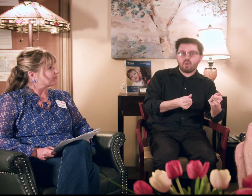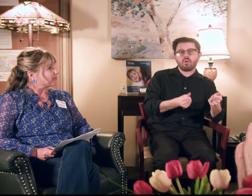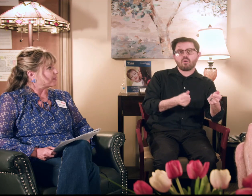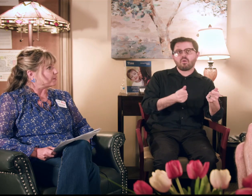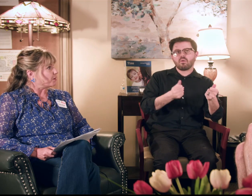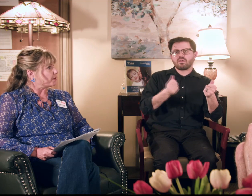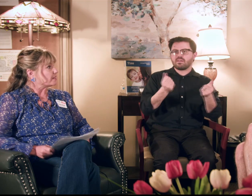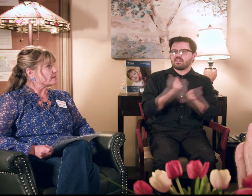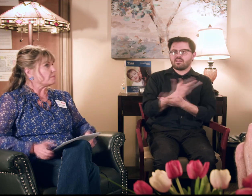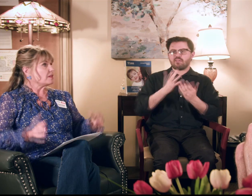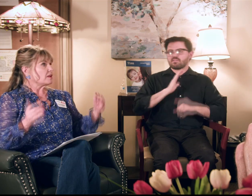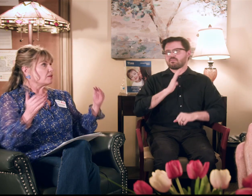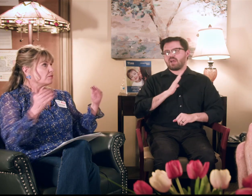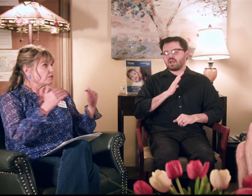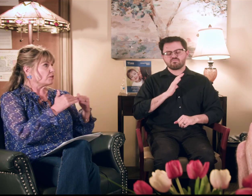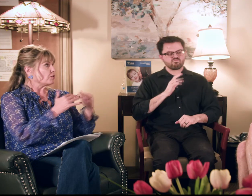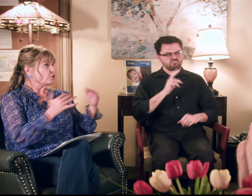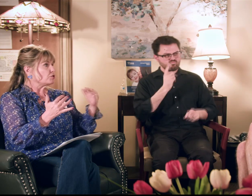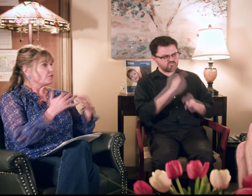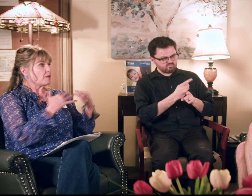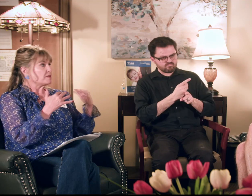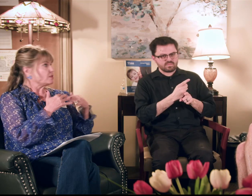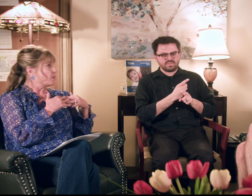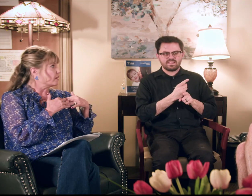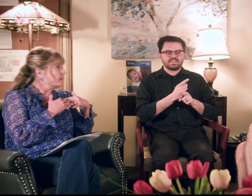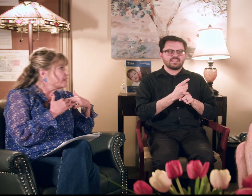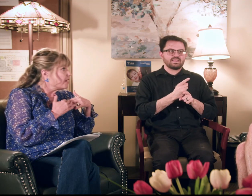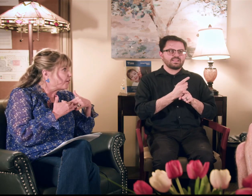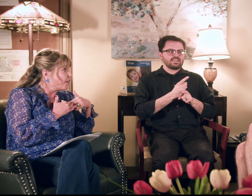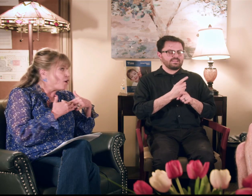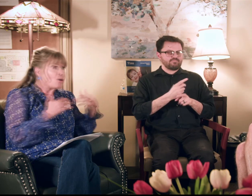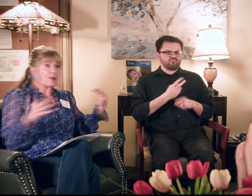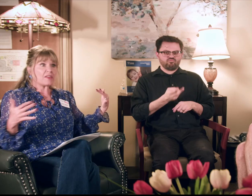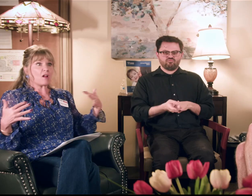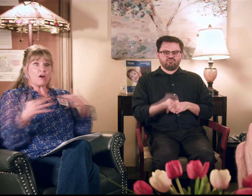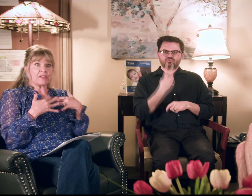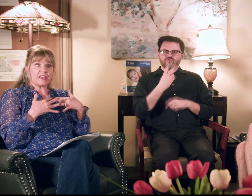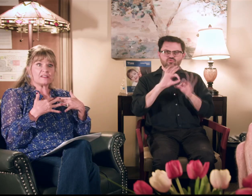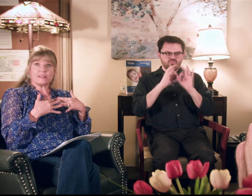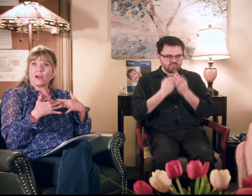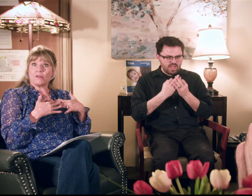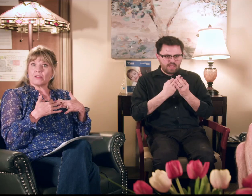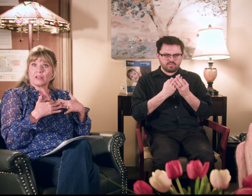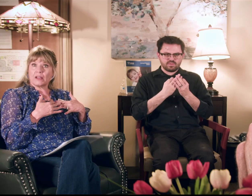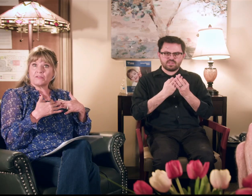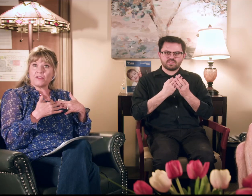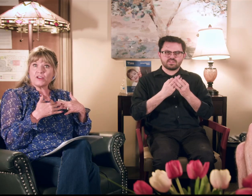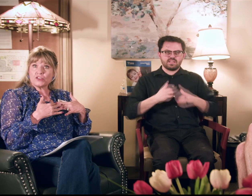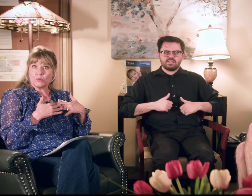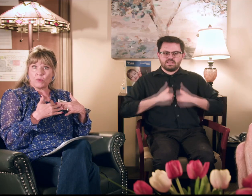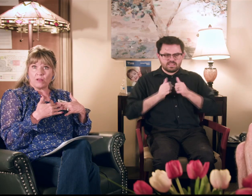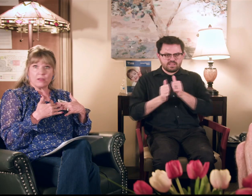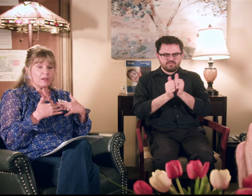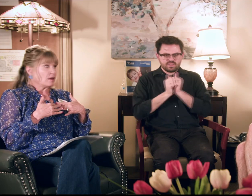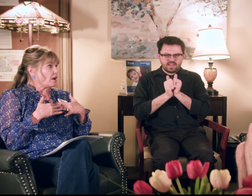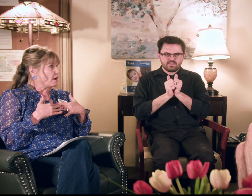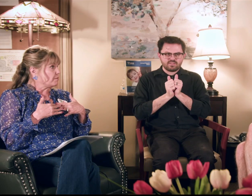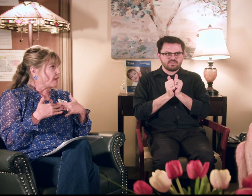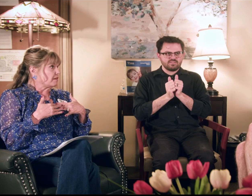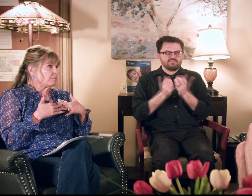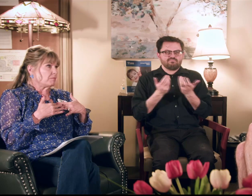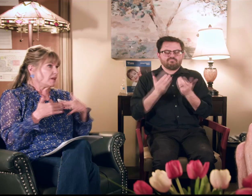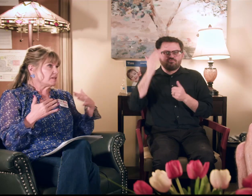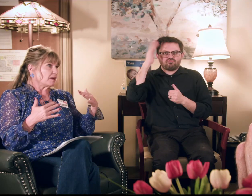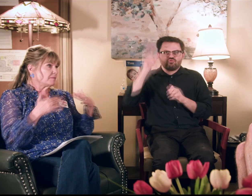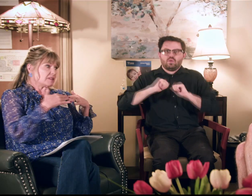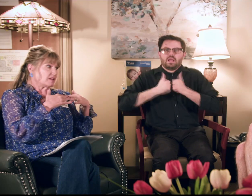well, everything's okay. No, it doesn't mean Yeah. that your two families know how to live together, Right. or that all the kids now Yeah. can function Yeah. well.